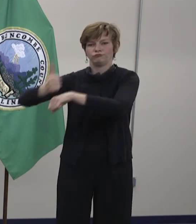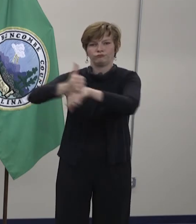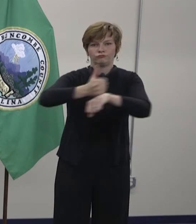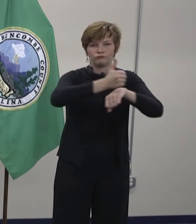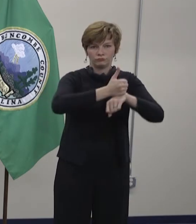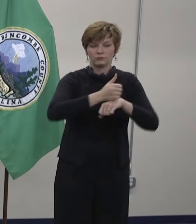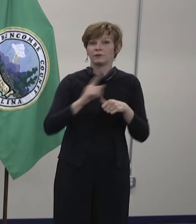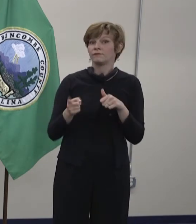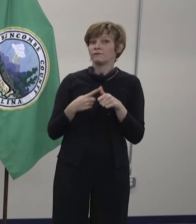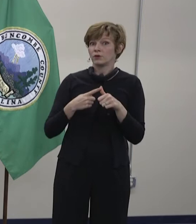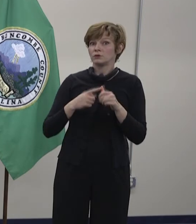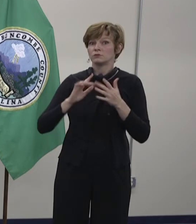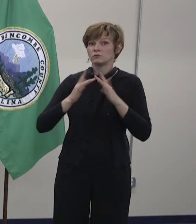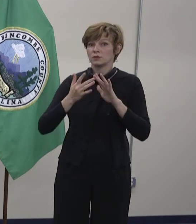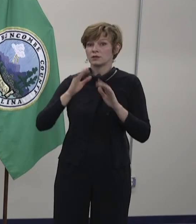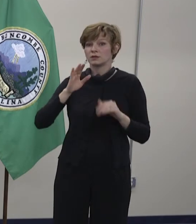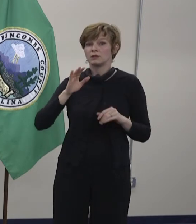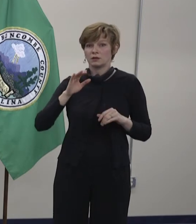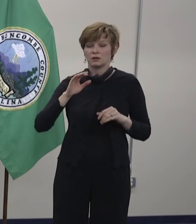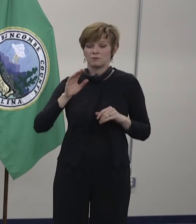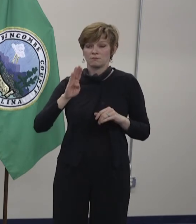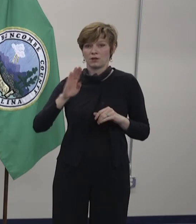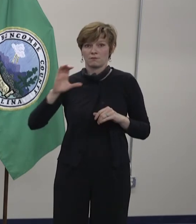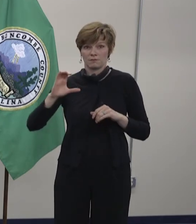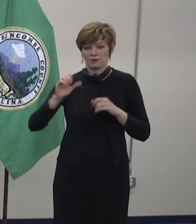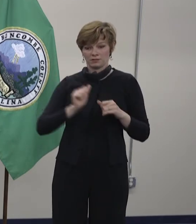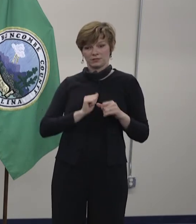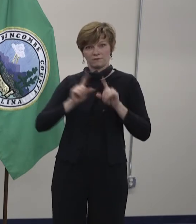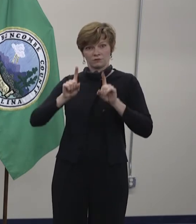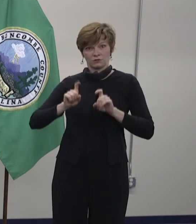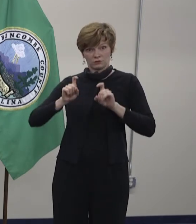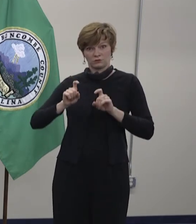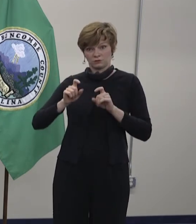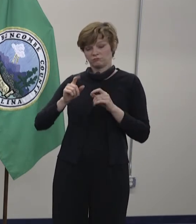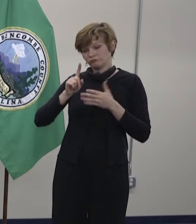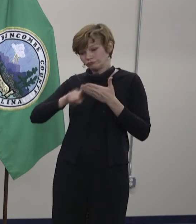Self-Checker online or over the phone to make sure you should be tested.